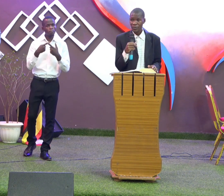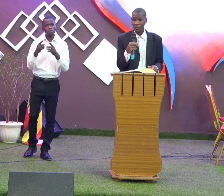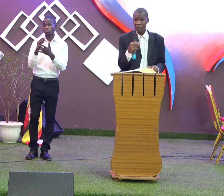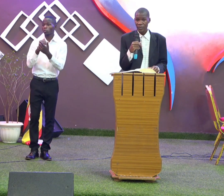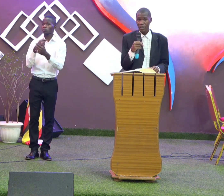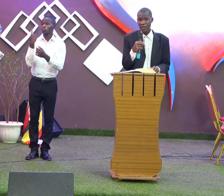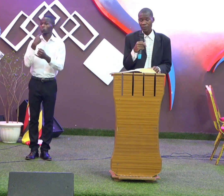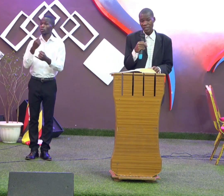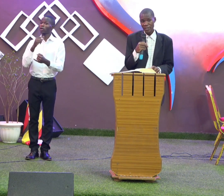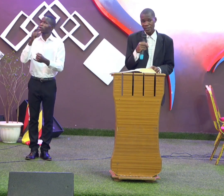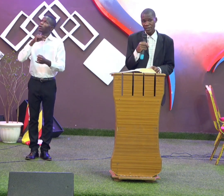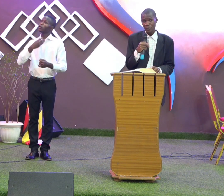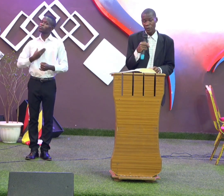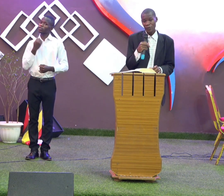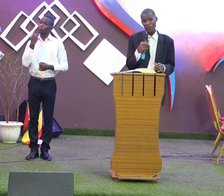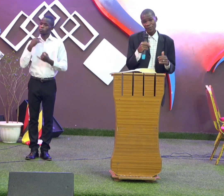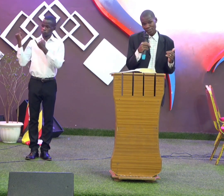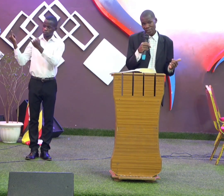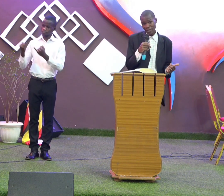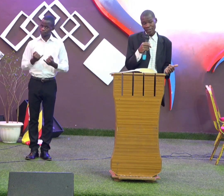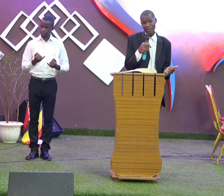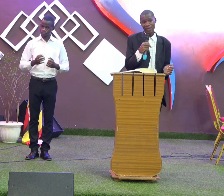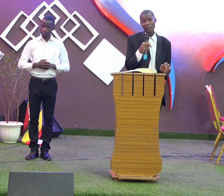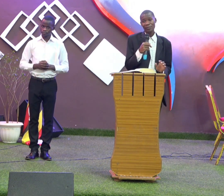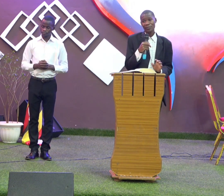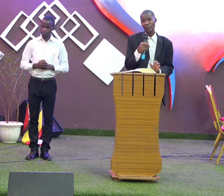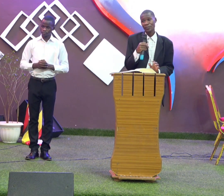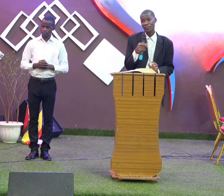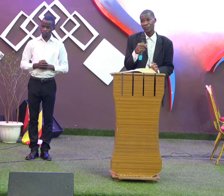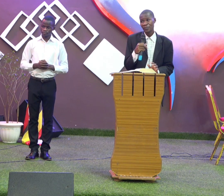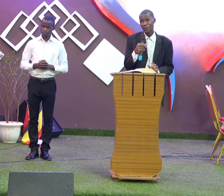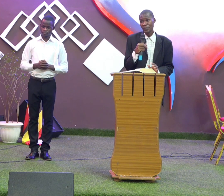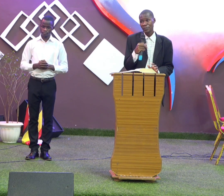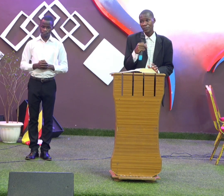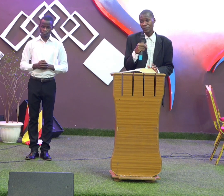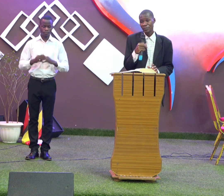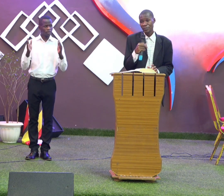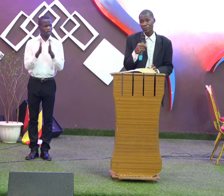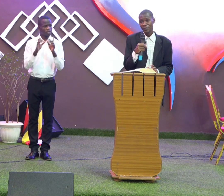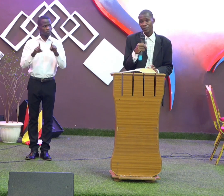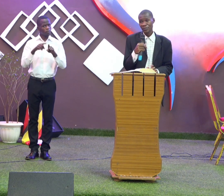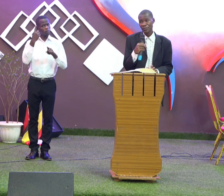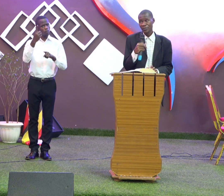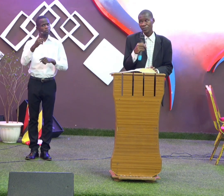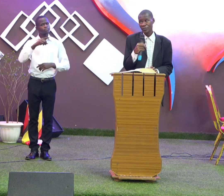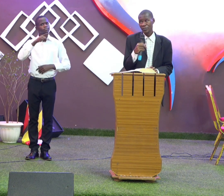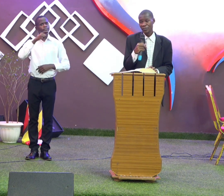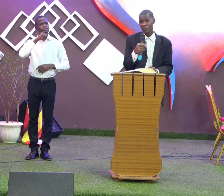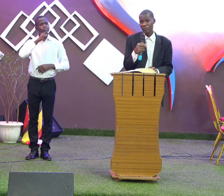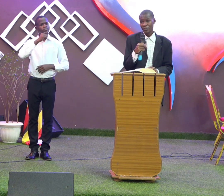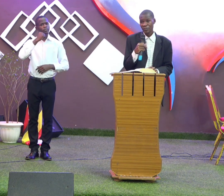eyali akyadde. The pastor said because of the visitor that had come. Era ng'omu ku musajja